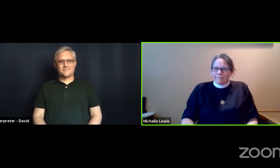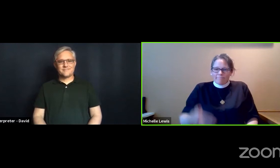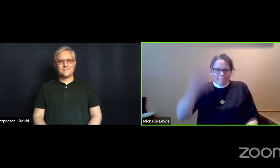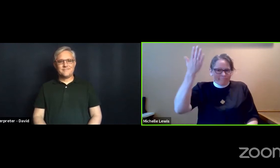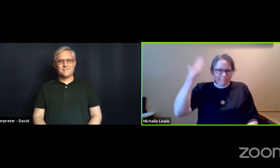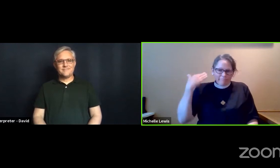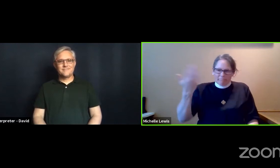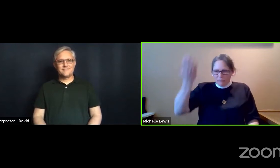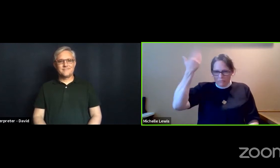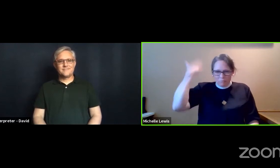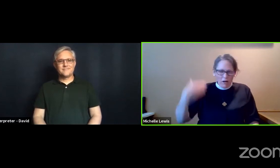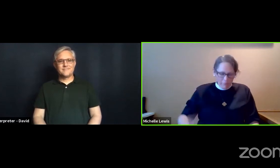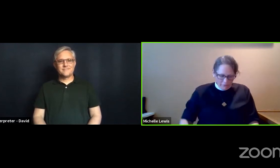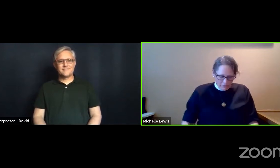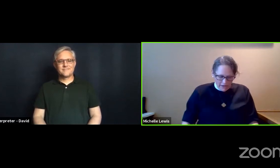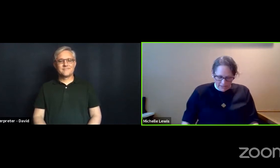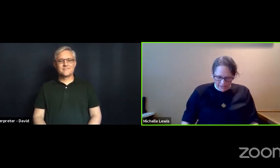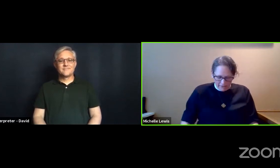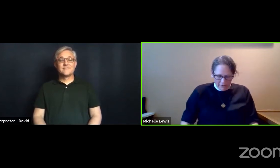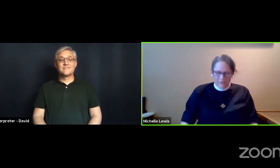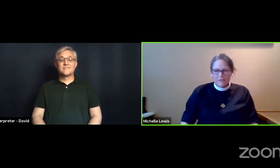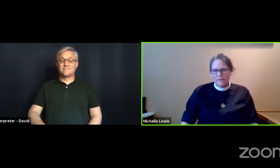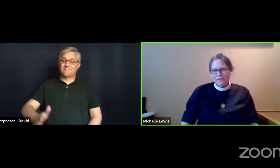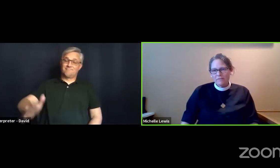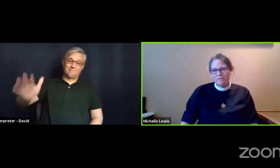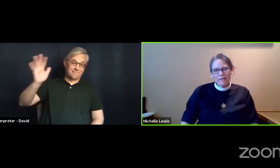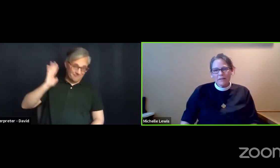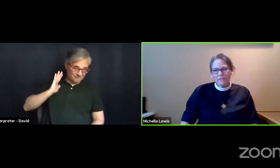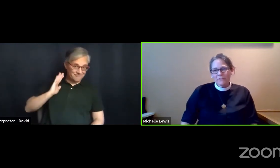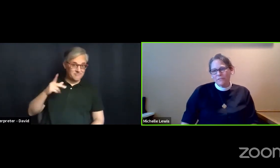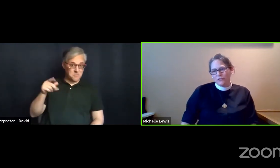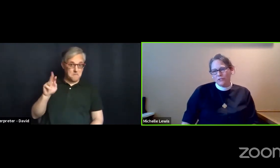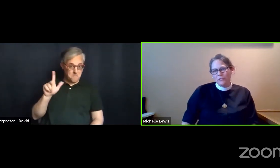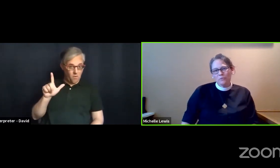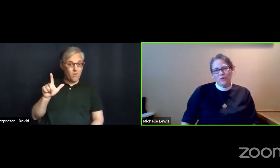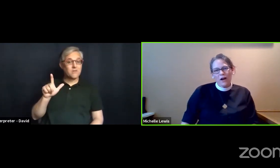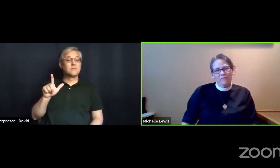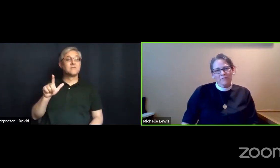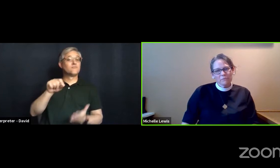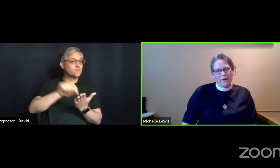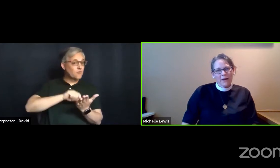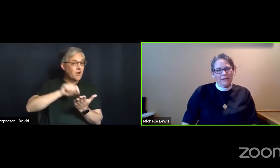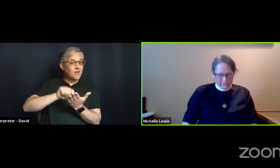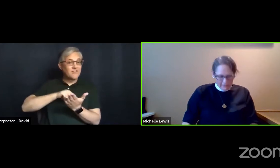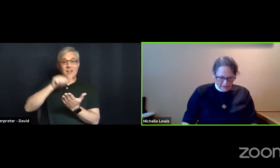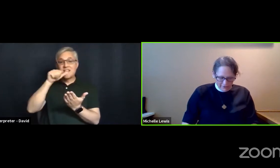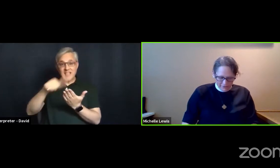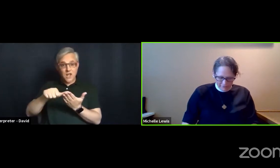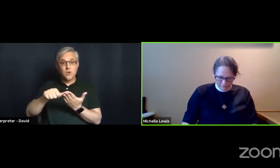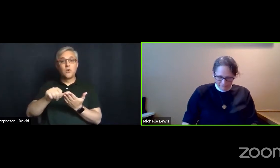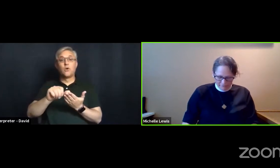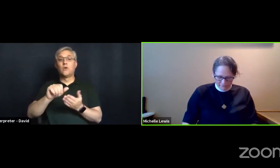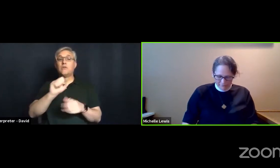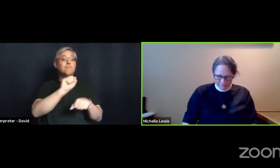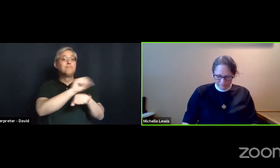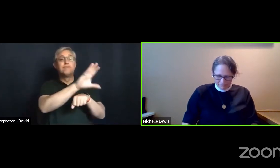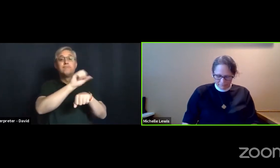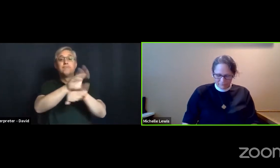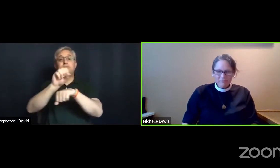And when Paul was writing, letters to churches were often read aloud.